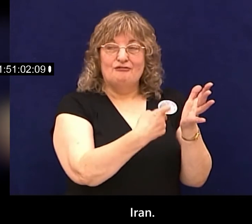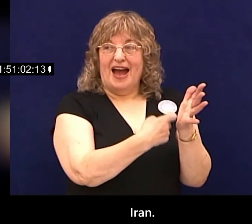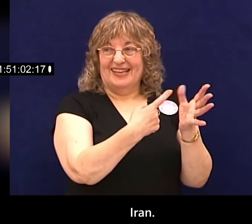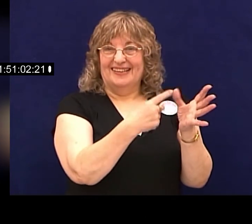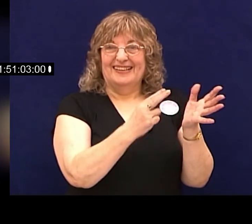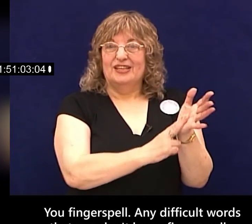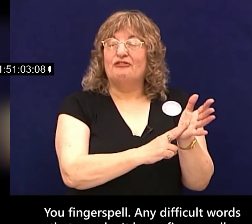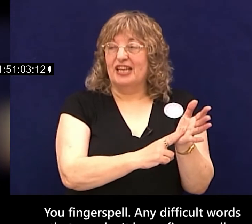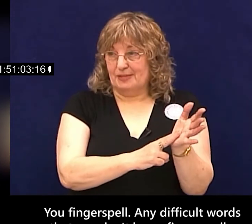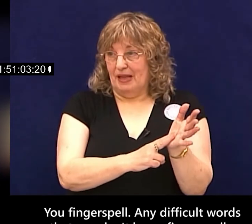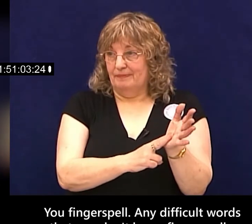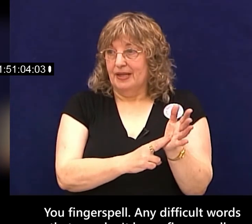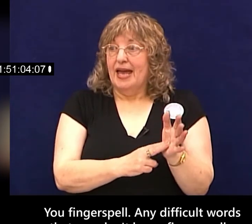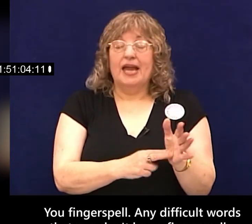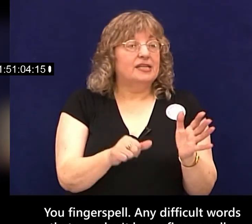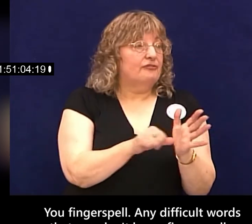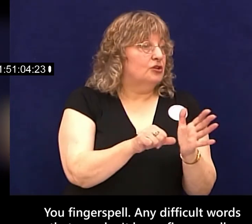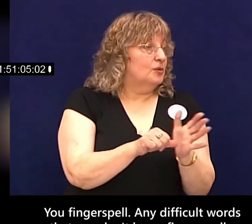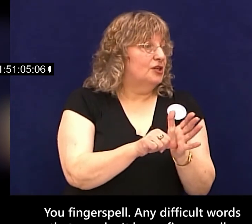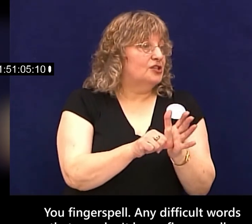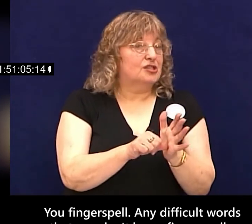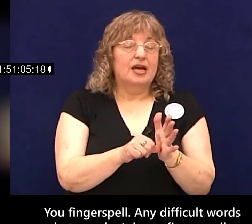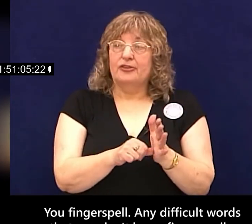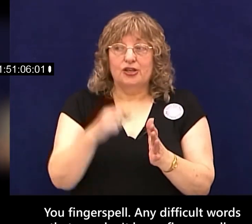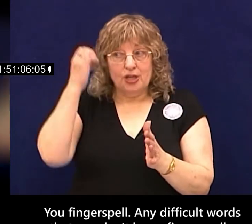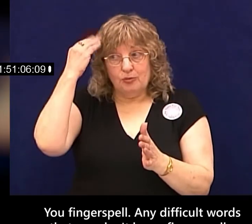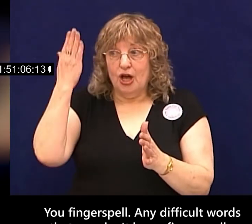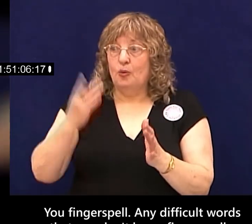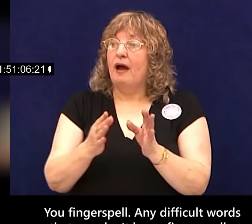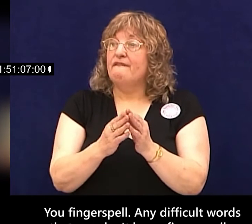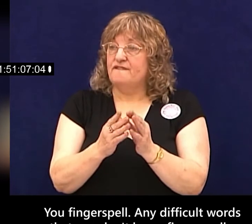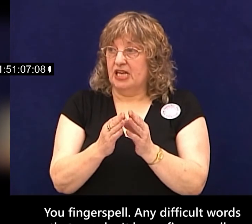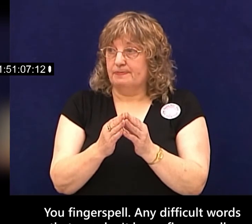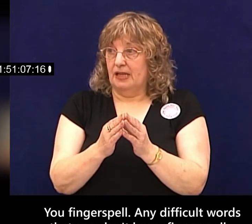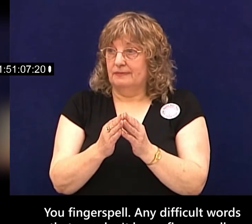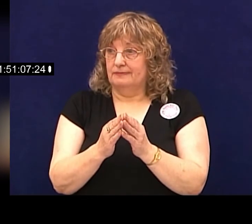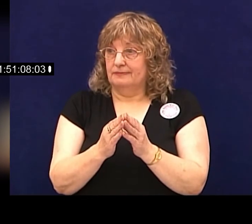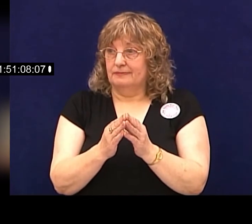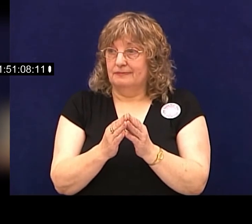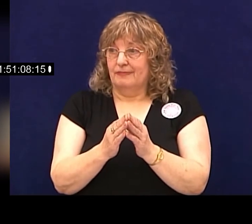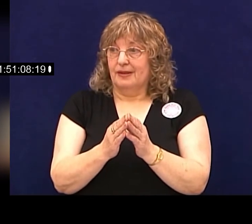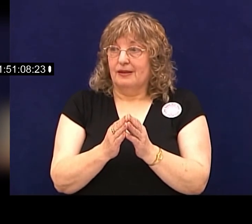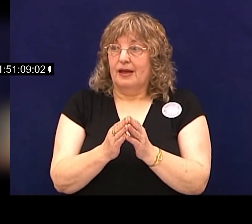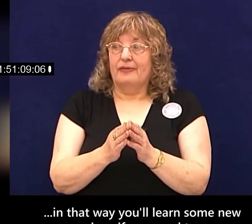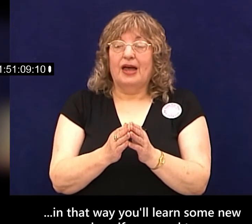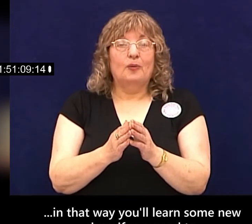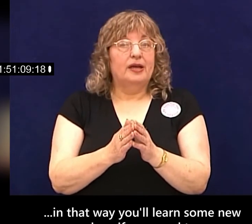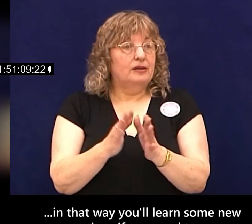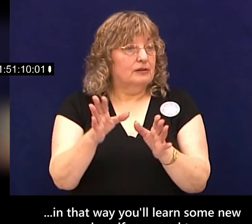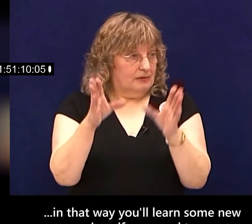Iran, you finger spell. Any difficult words that you don't know, finger spell. And that way you'll